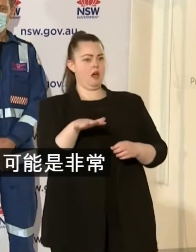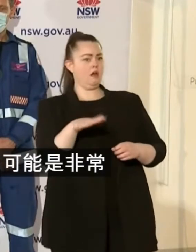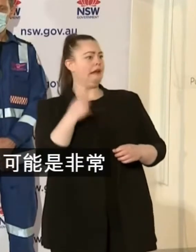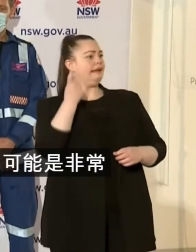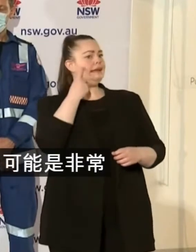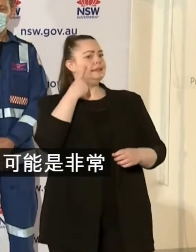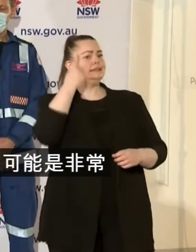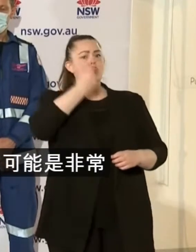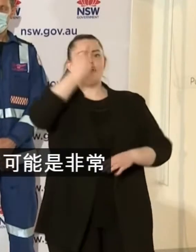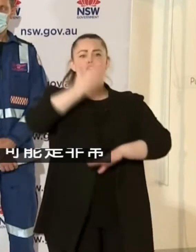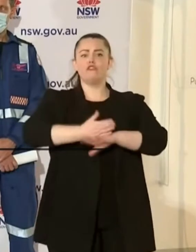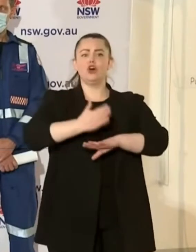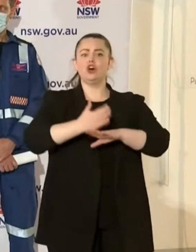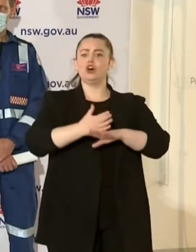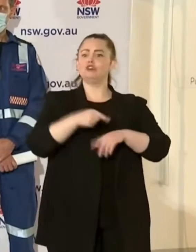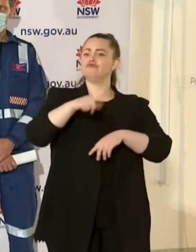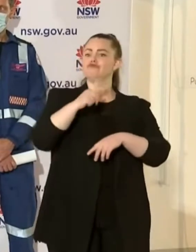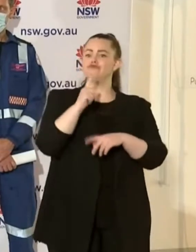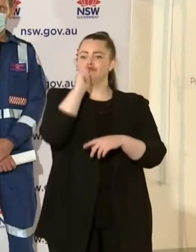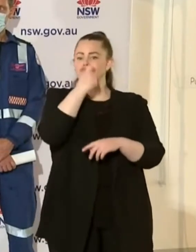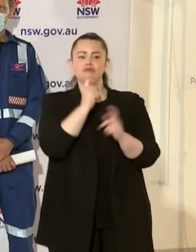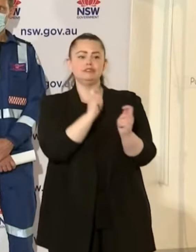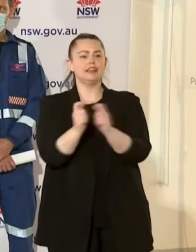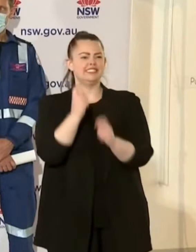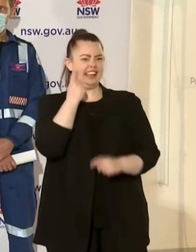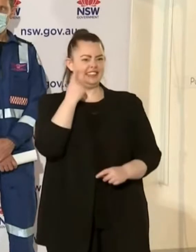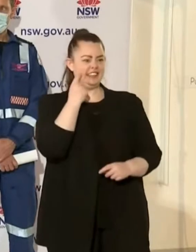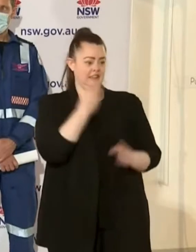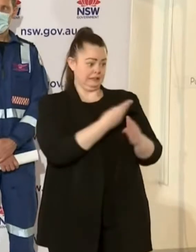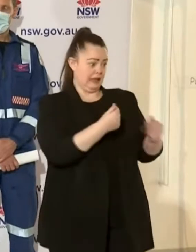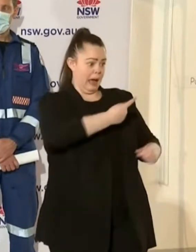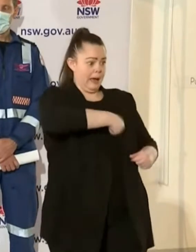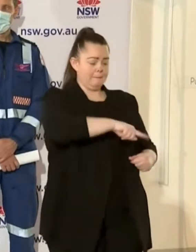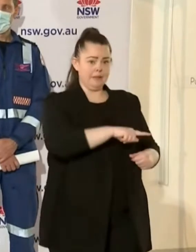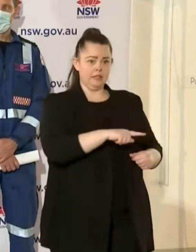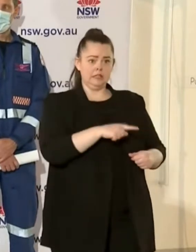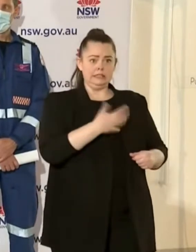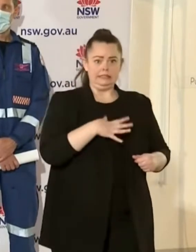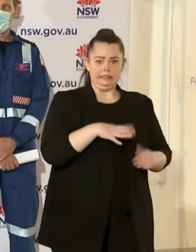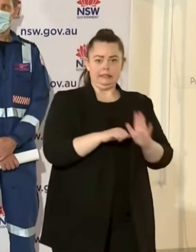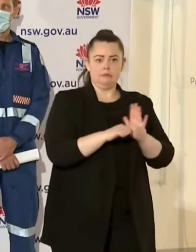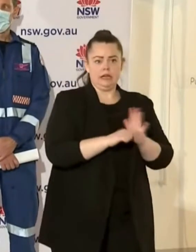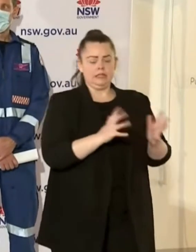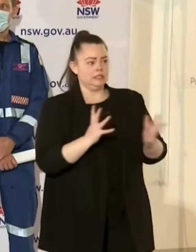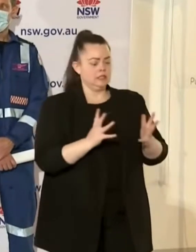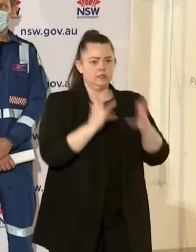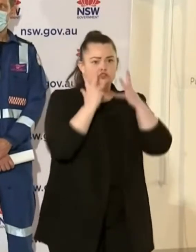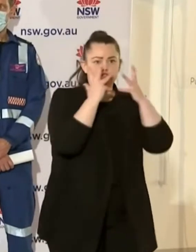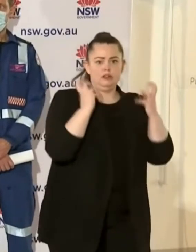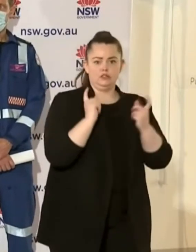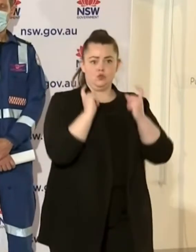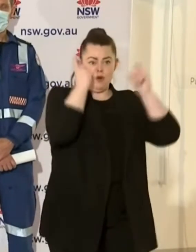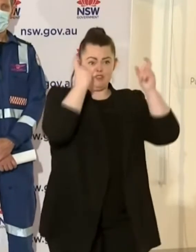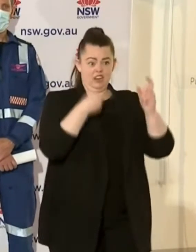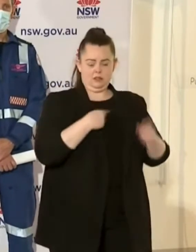large household where only one or two people are working. And I think there is a reluctance in many instances for people to want to actually tell